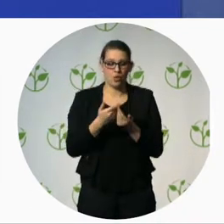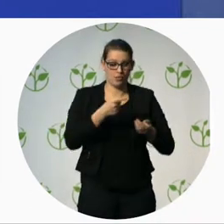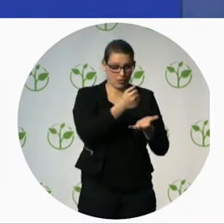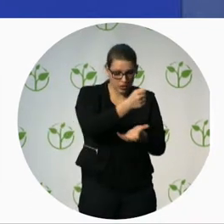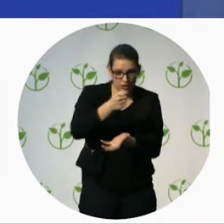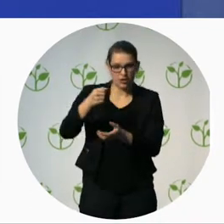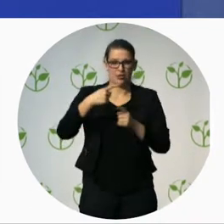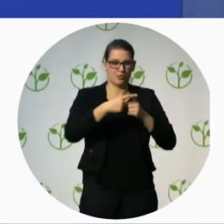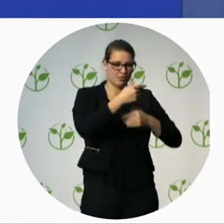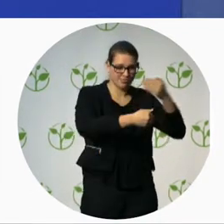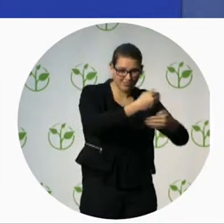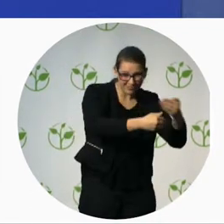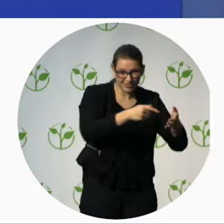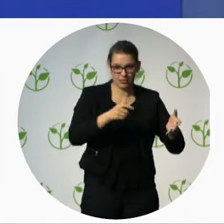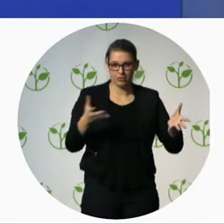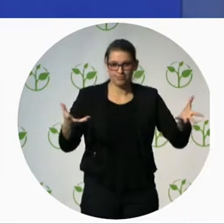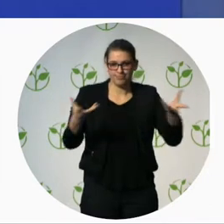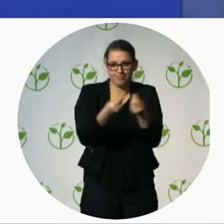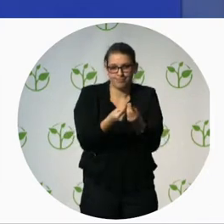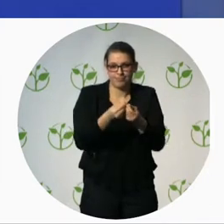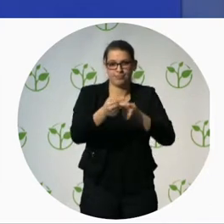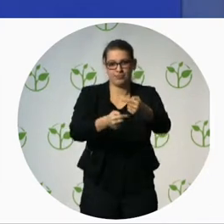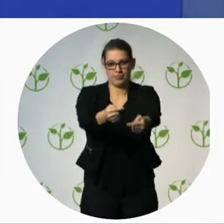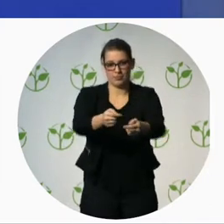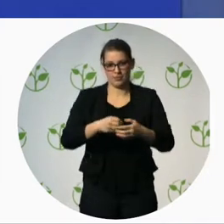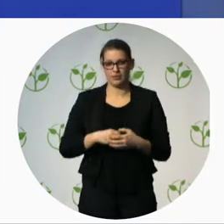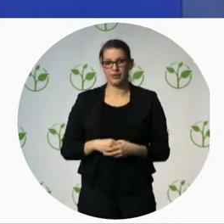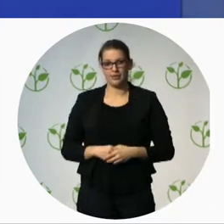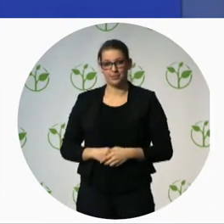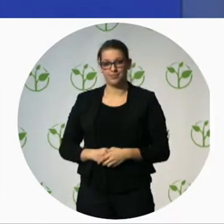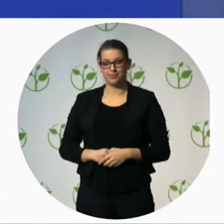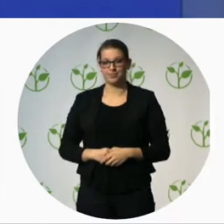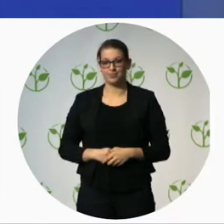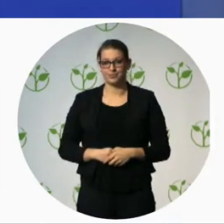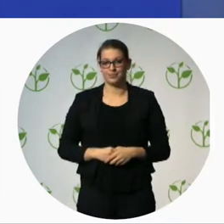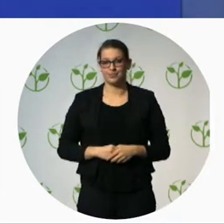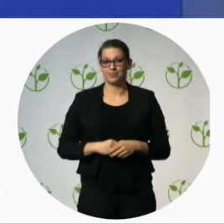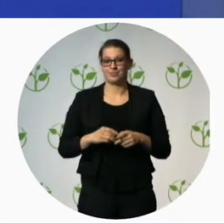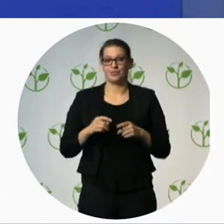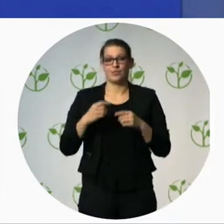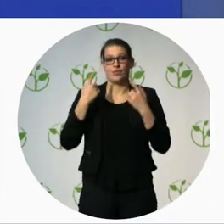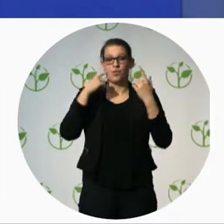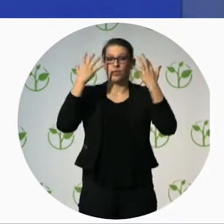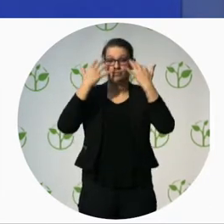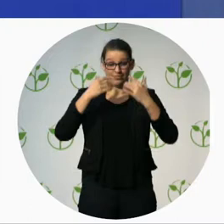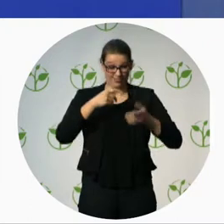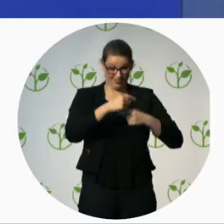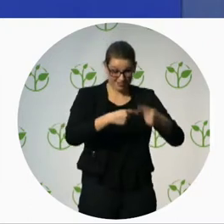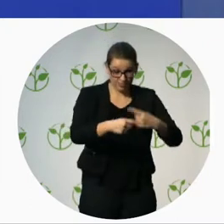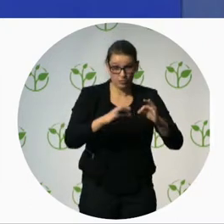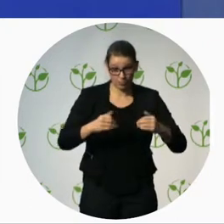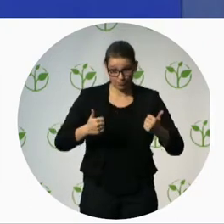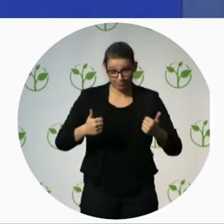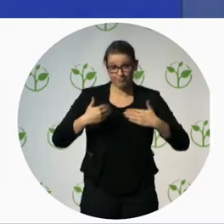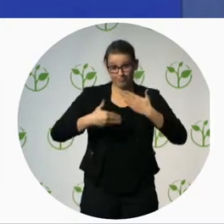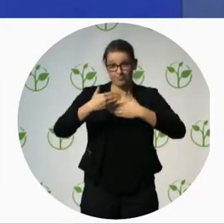public sector with private sector with the same functional accessibility requirements. So which products and